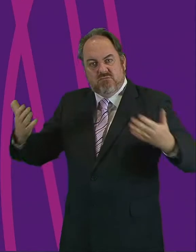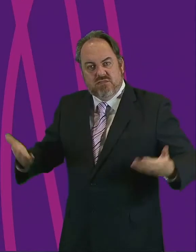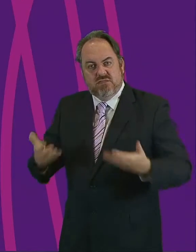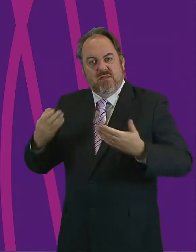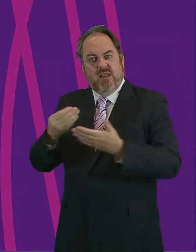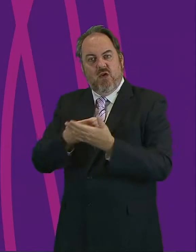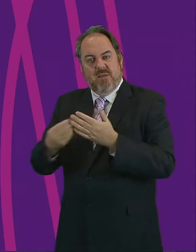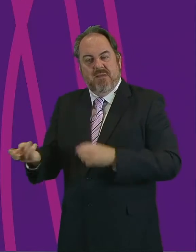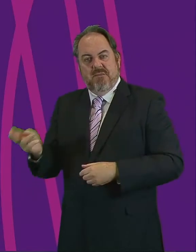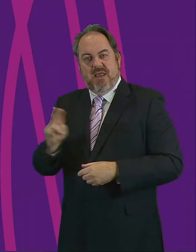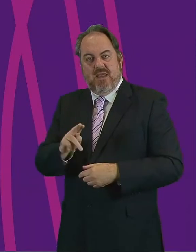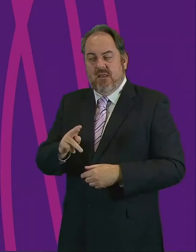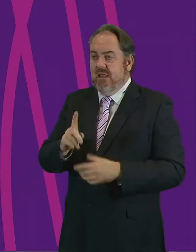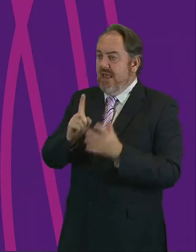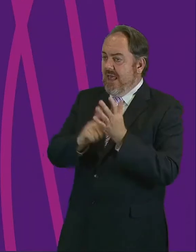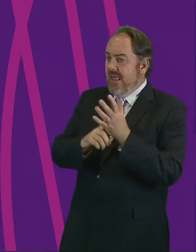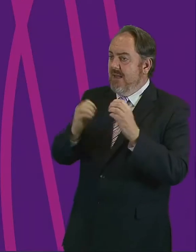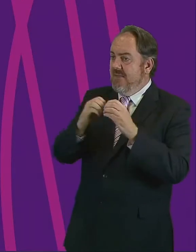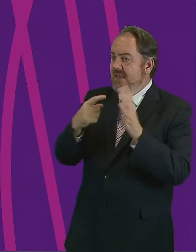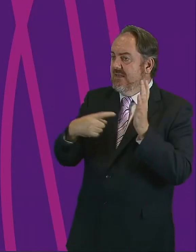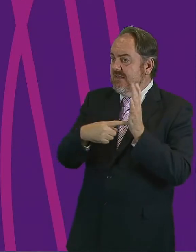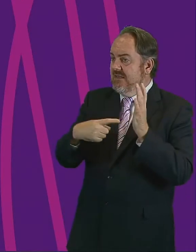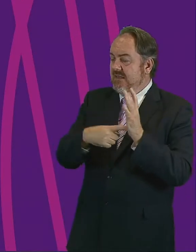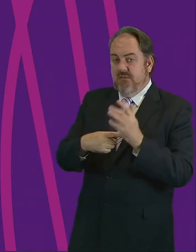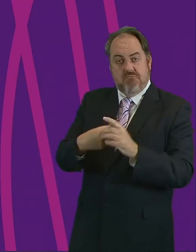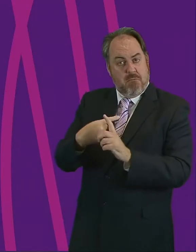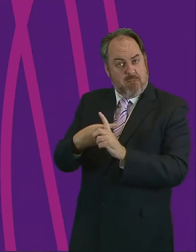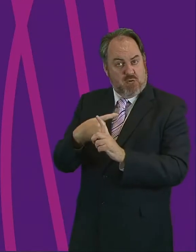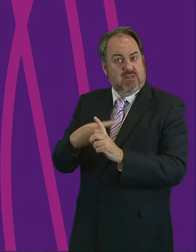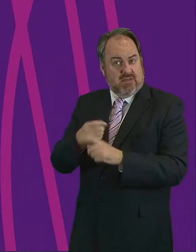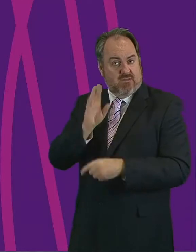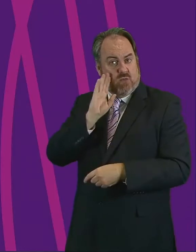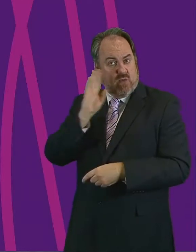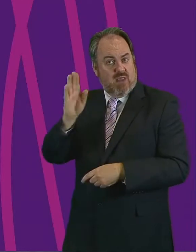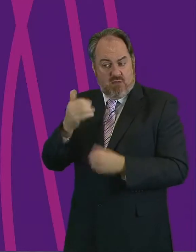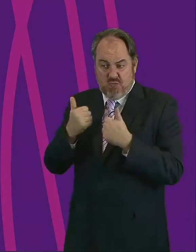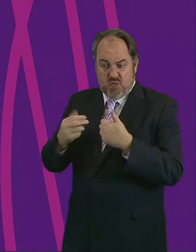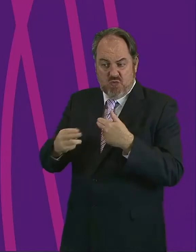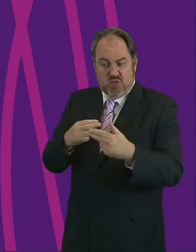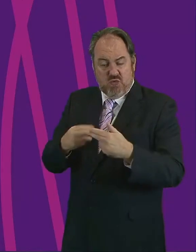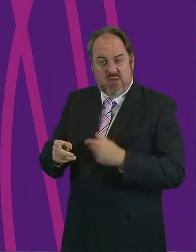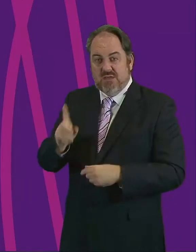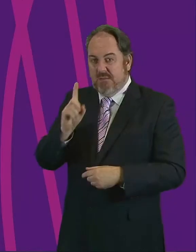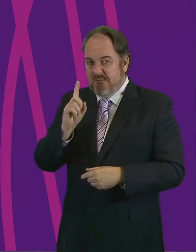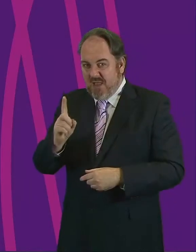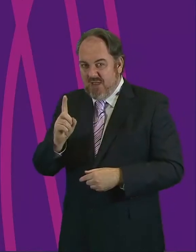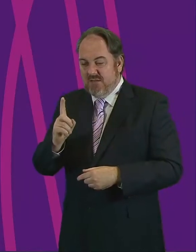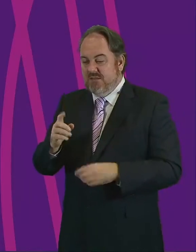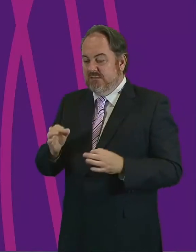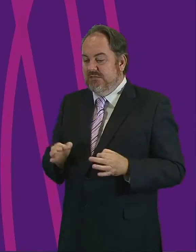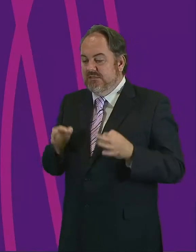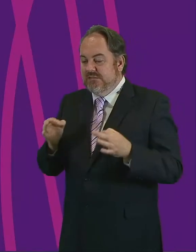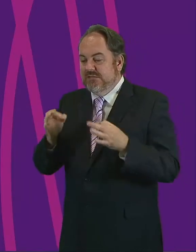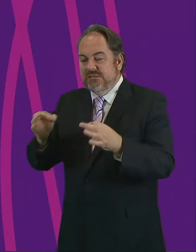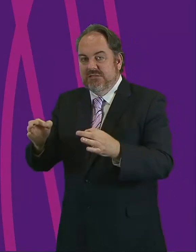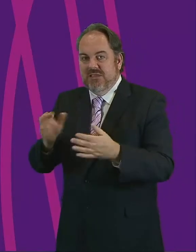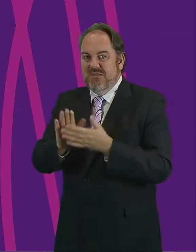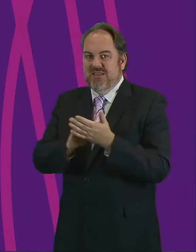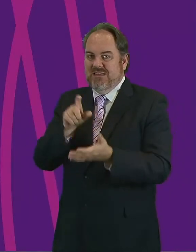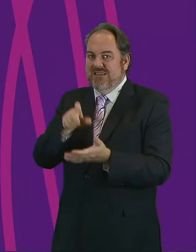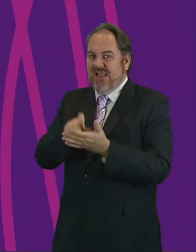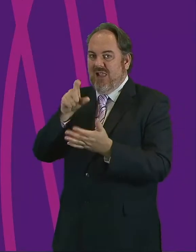about LBTT, but she will be aware that any delay in implementation does cause postponement in house sales